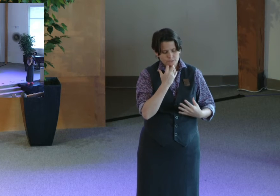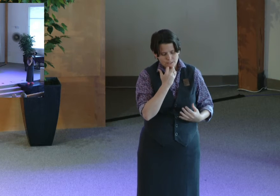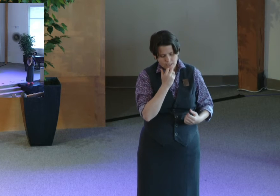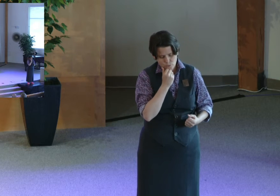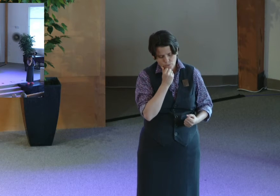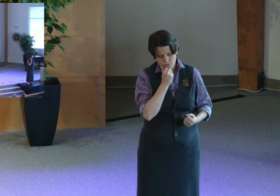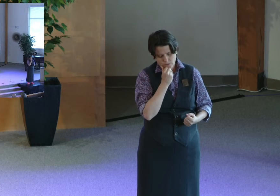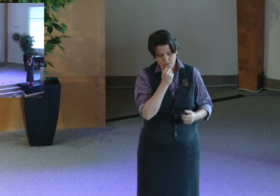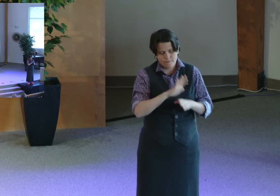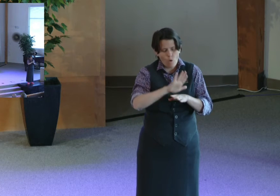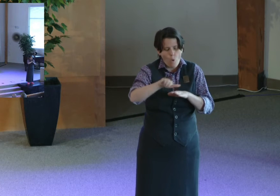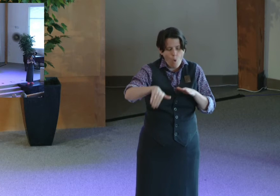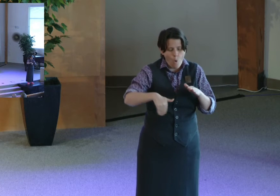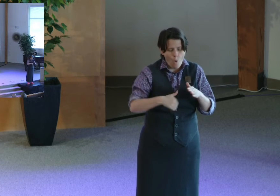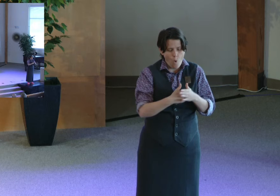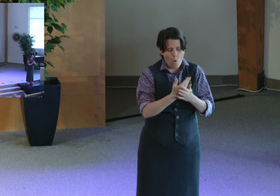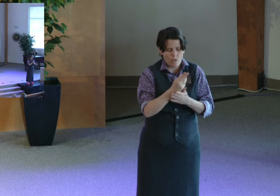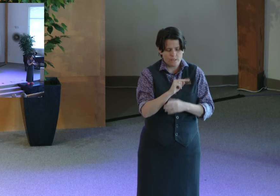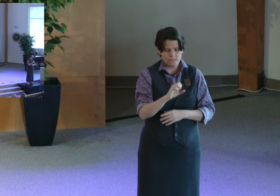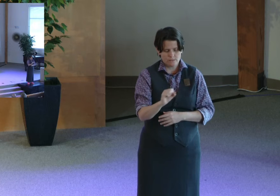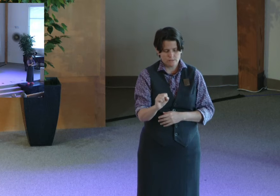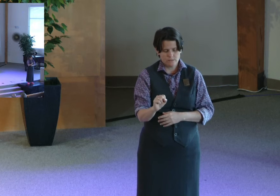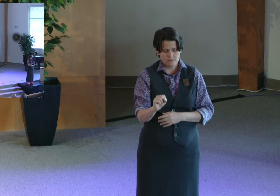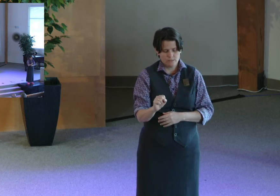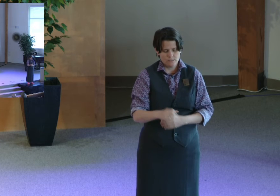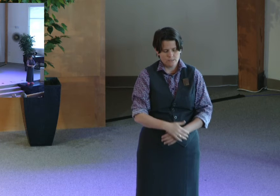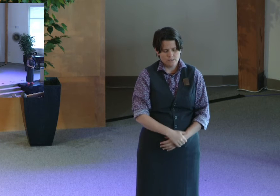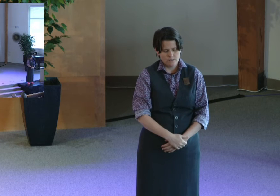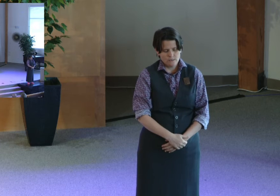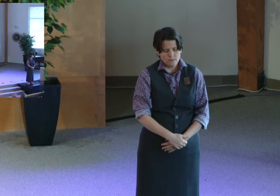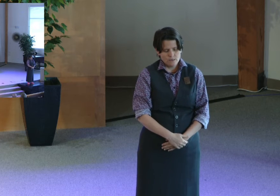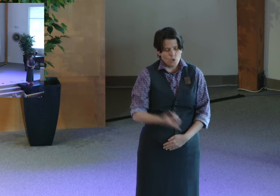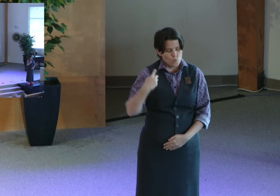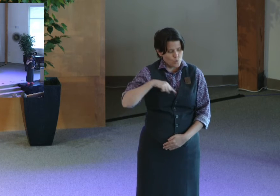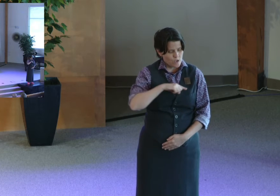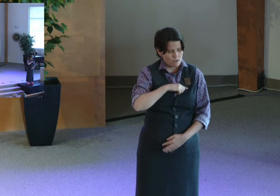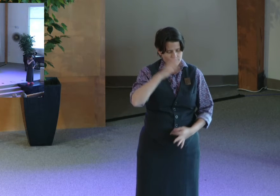we make a conscious decision to lay the burdens down.